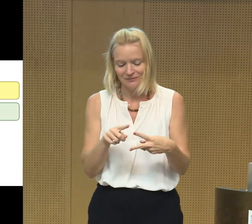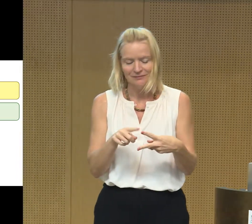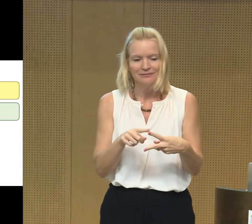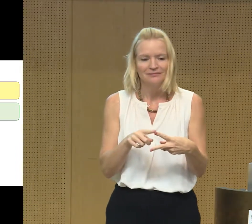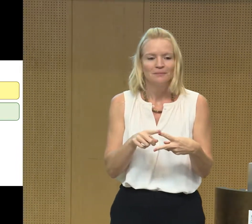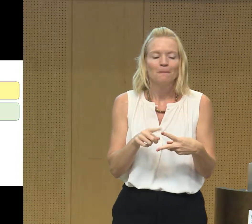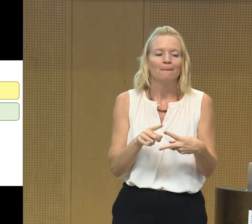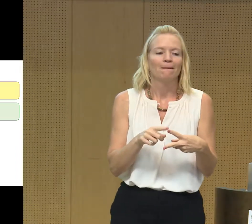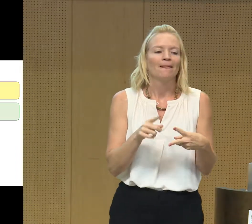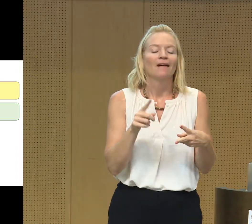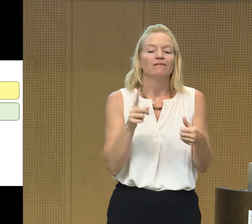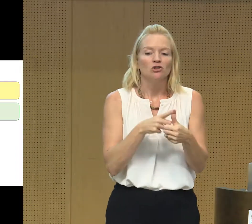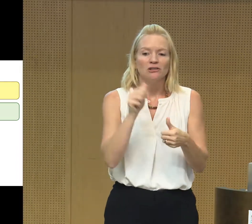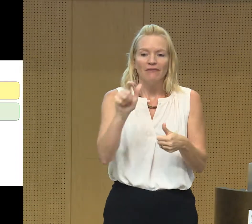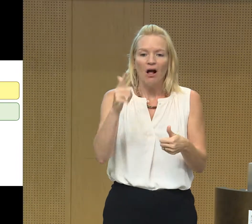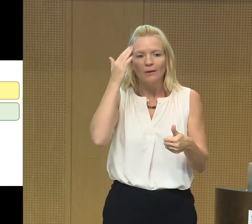These are non-signing babies.